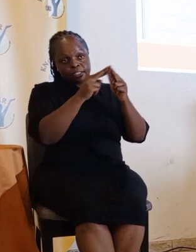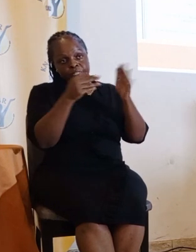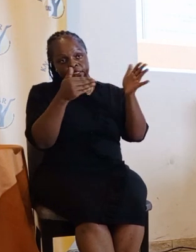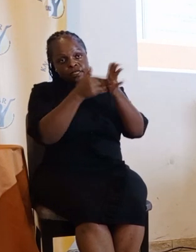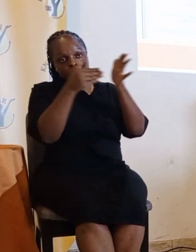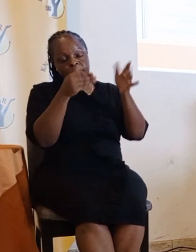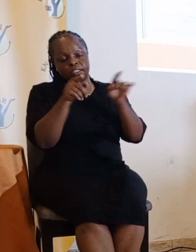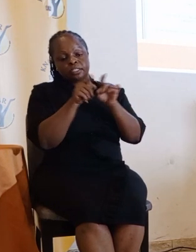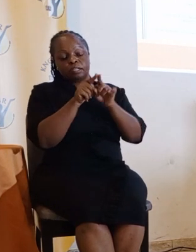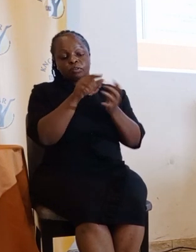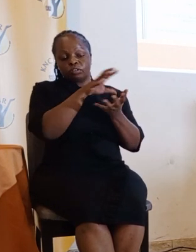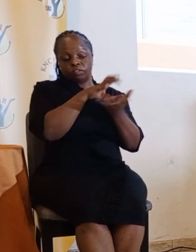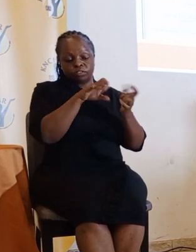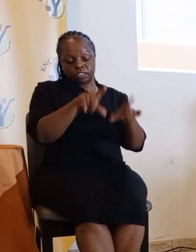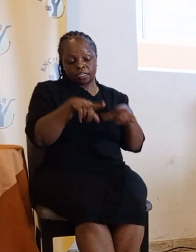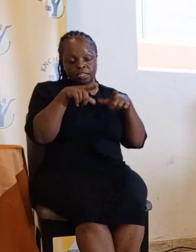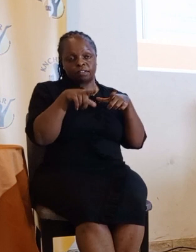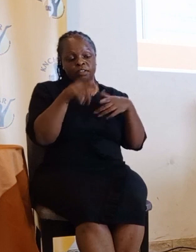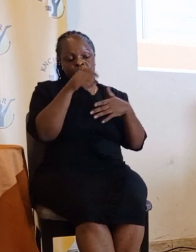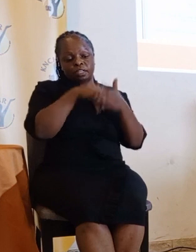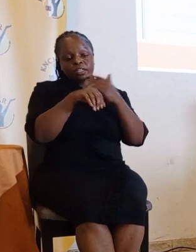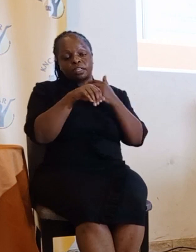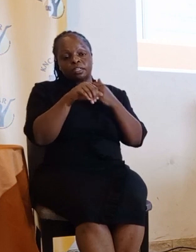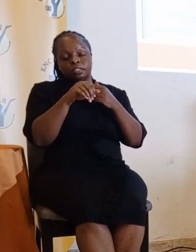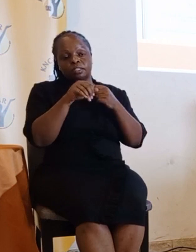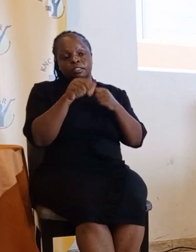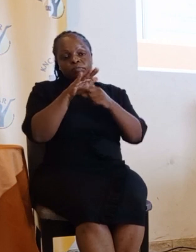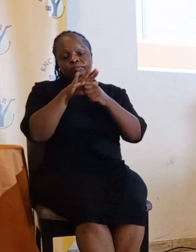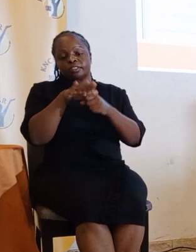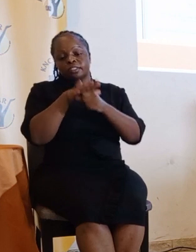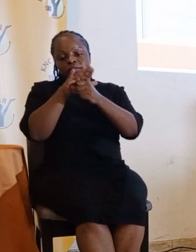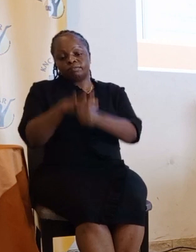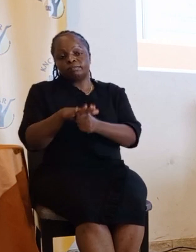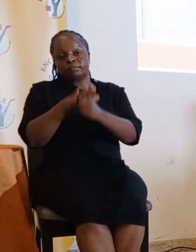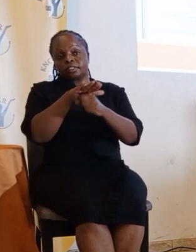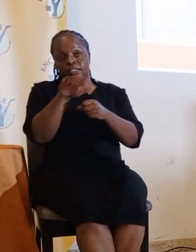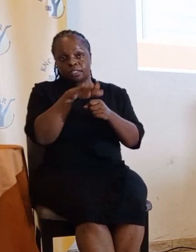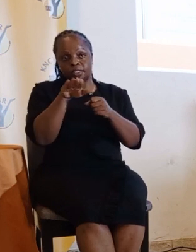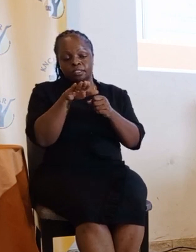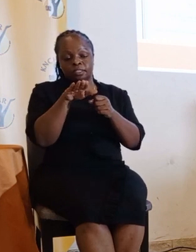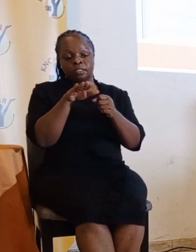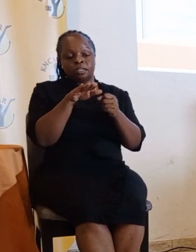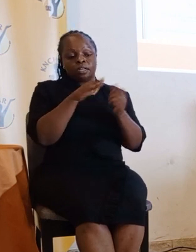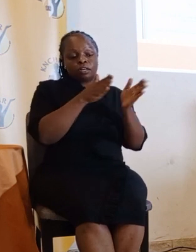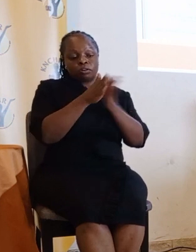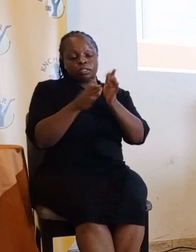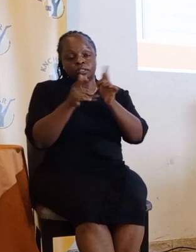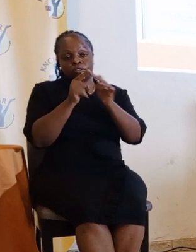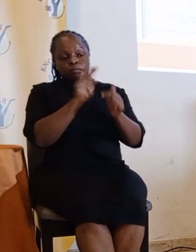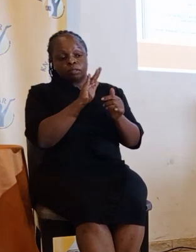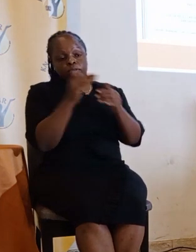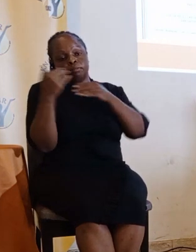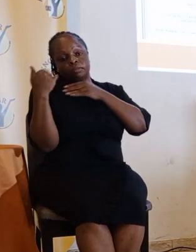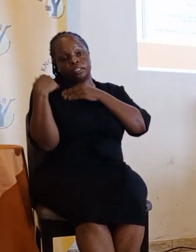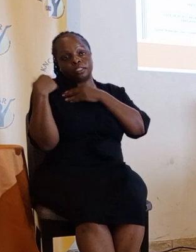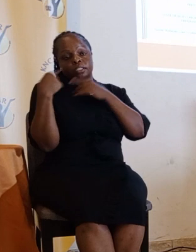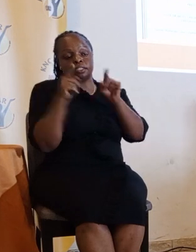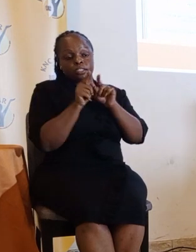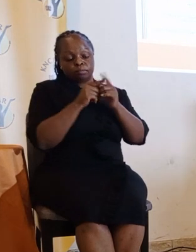also disrupted lives and livelihoods in the prone areas. Pursuant to its mandate